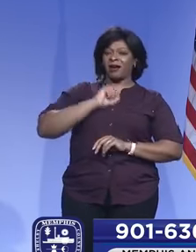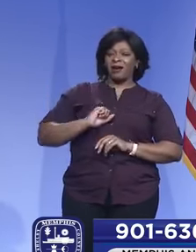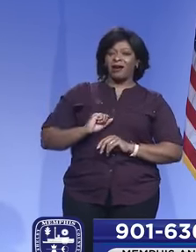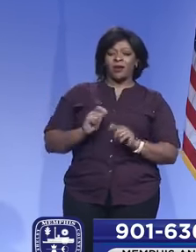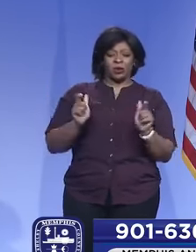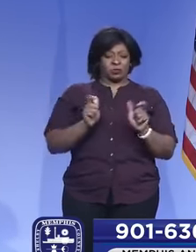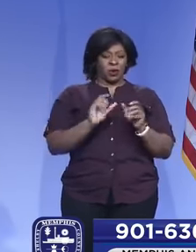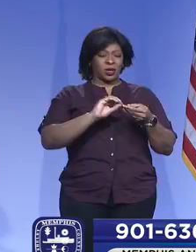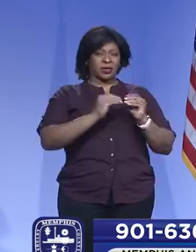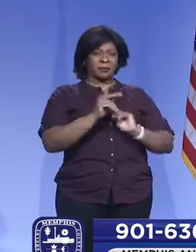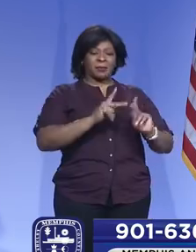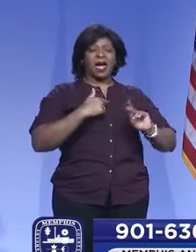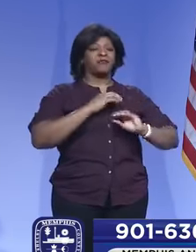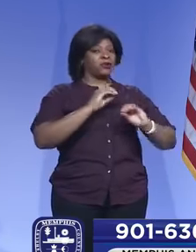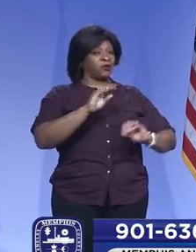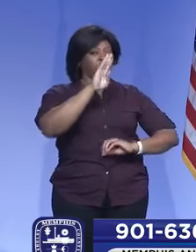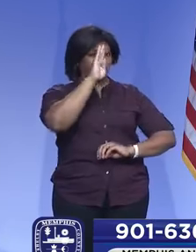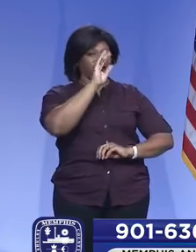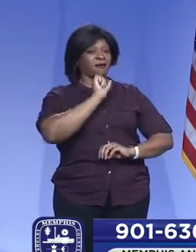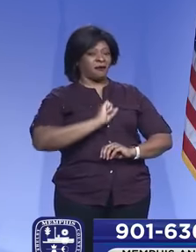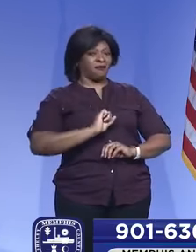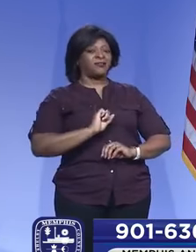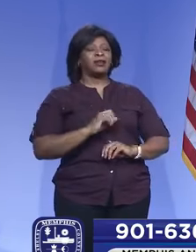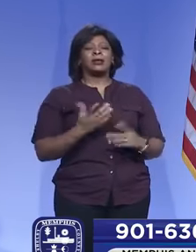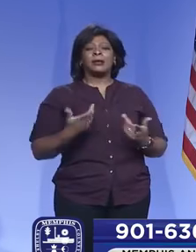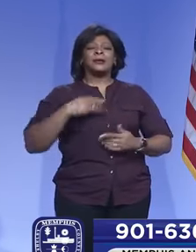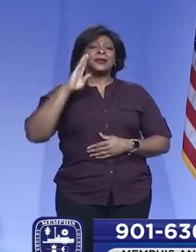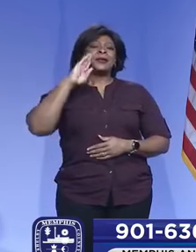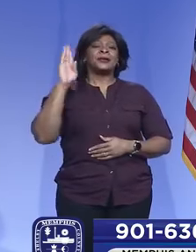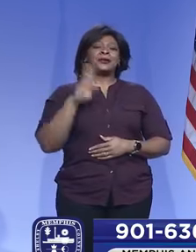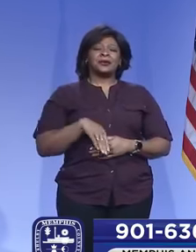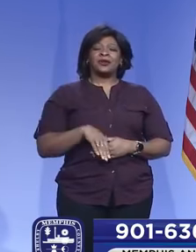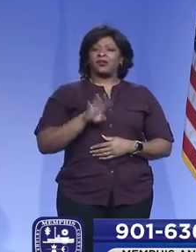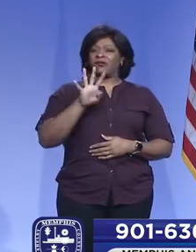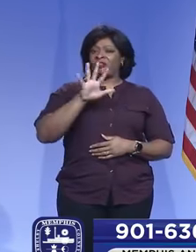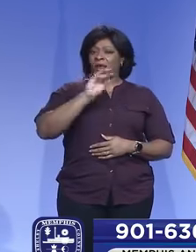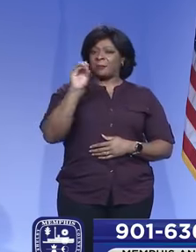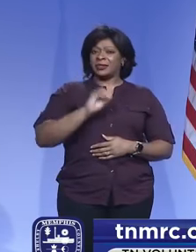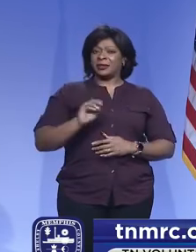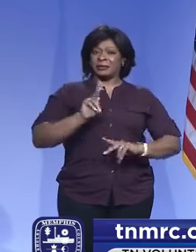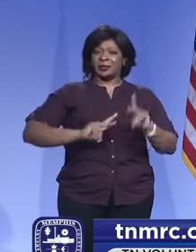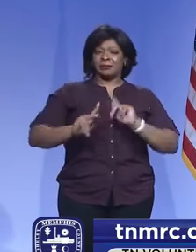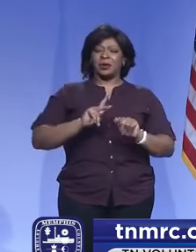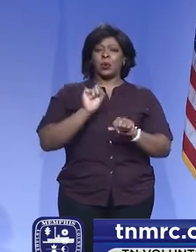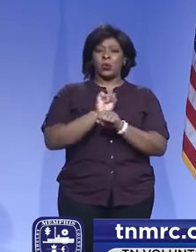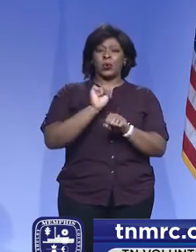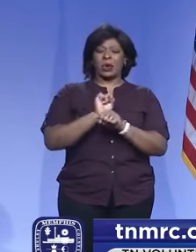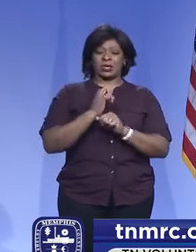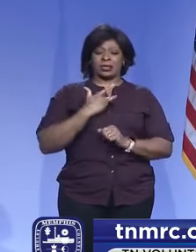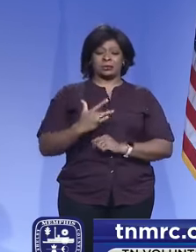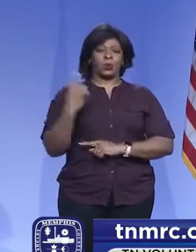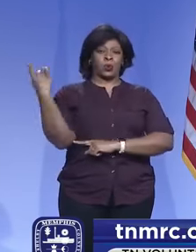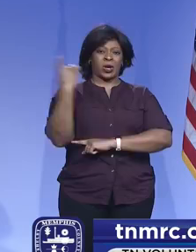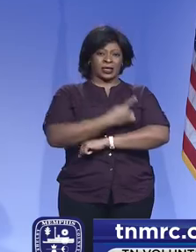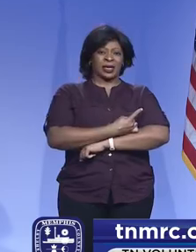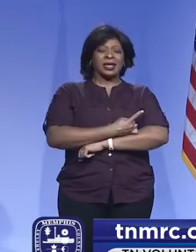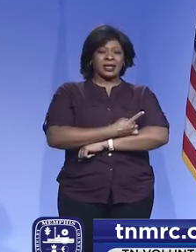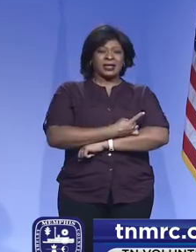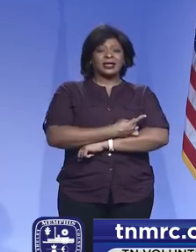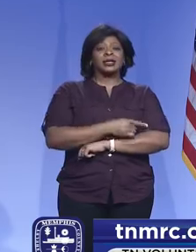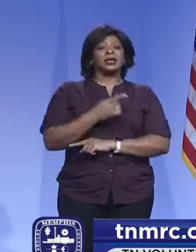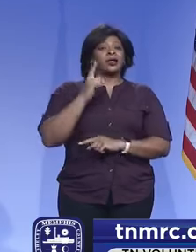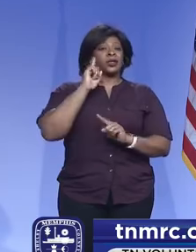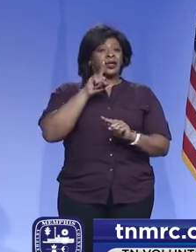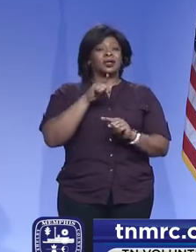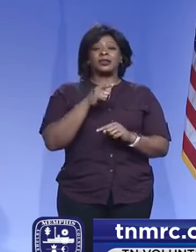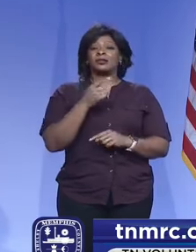smaller number are asymptomatic. So we know that 45% worked at least one day, but if we looked all the way